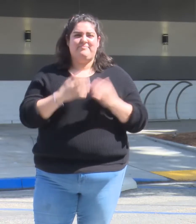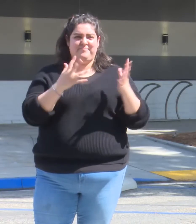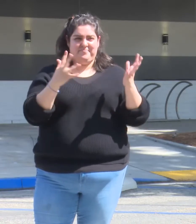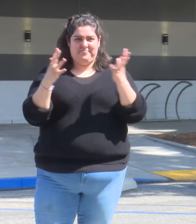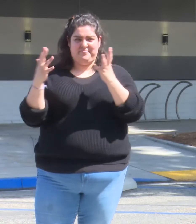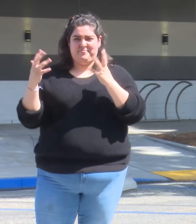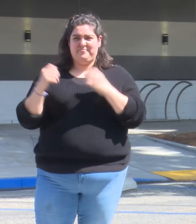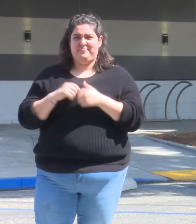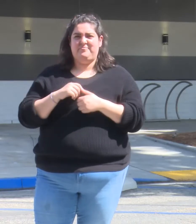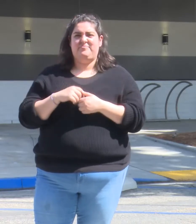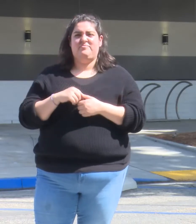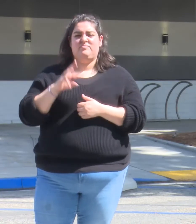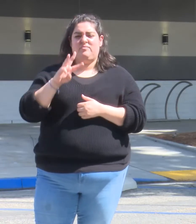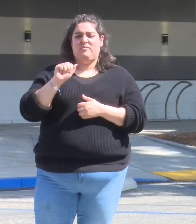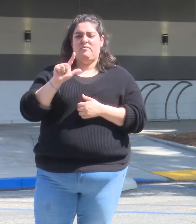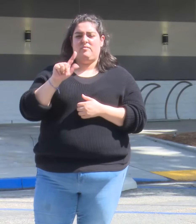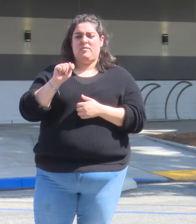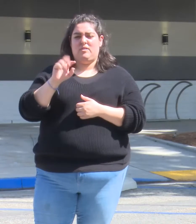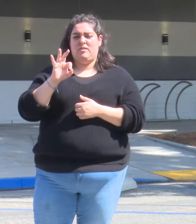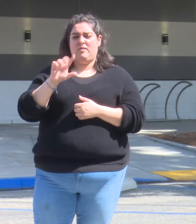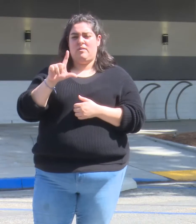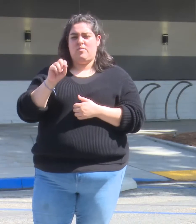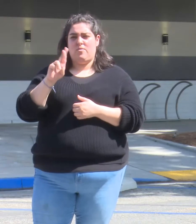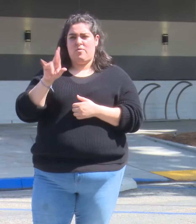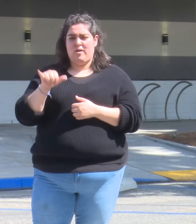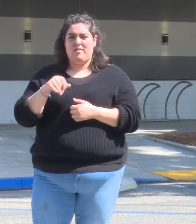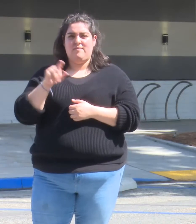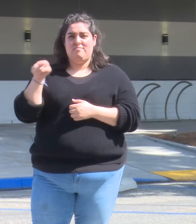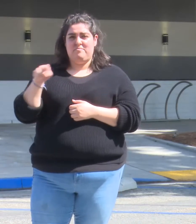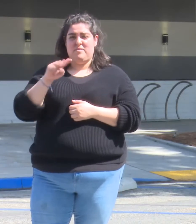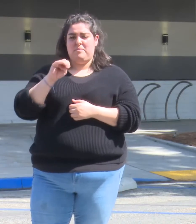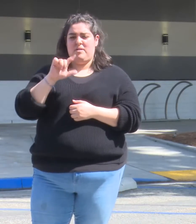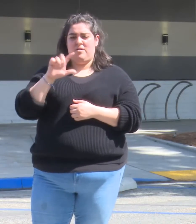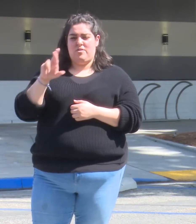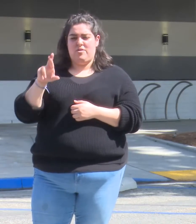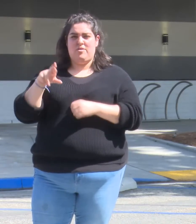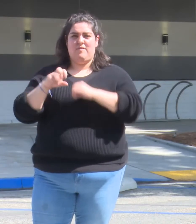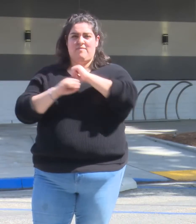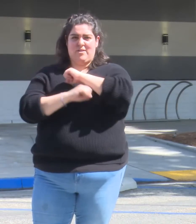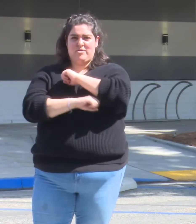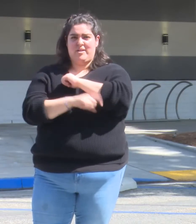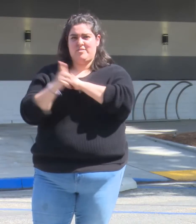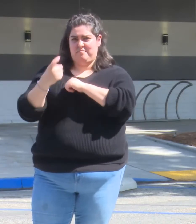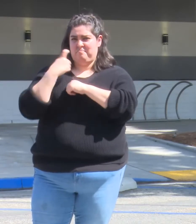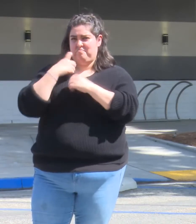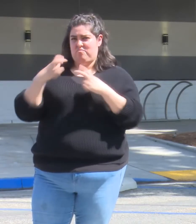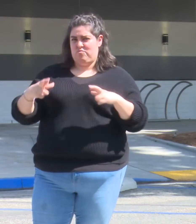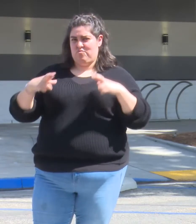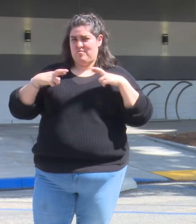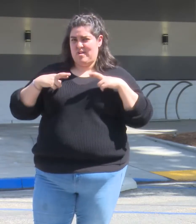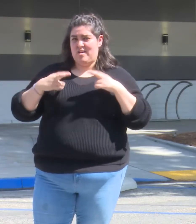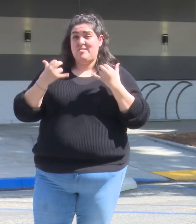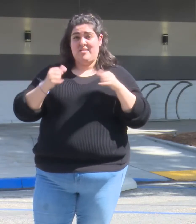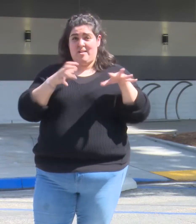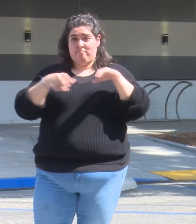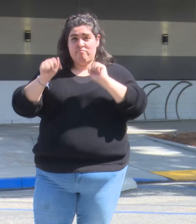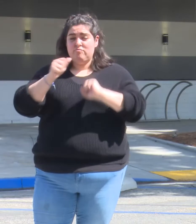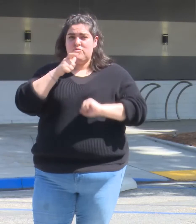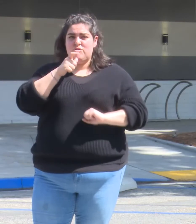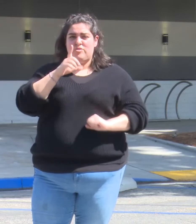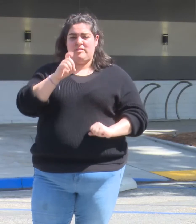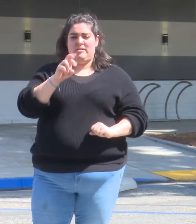I want to thank Walt Flory at the Miller Foundation, now retired, now headed up by Derek